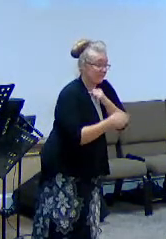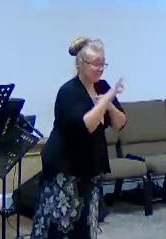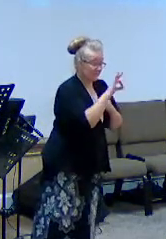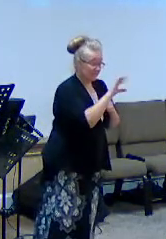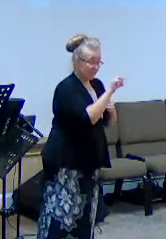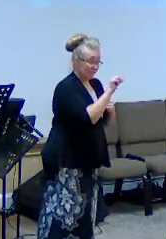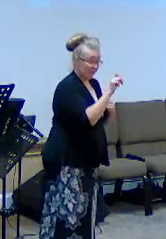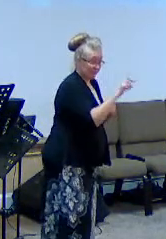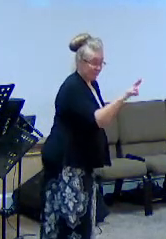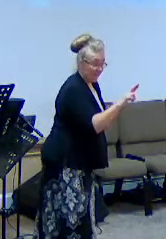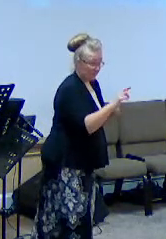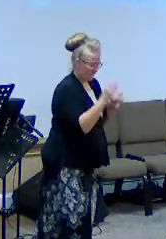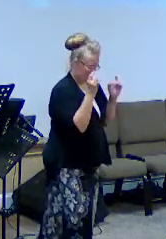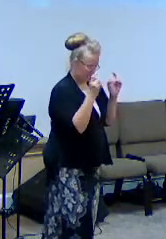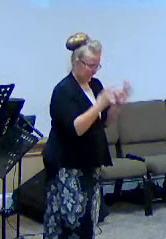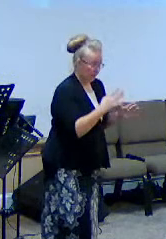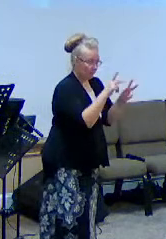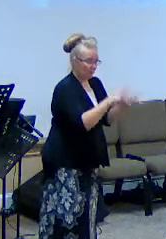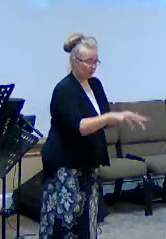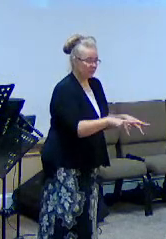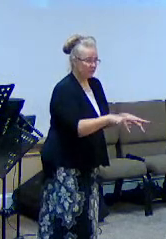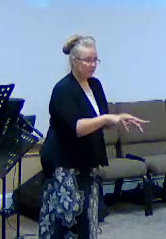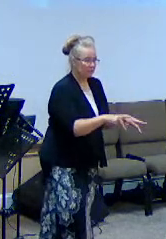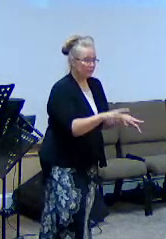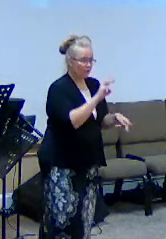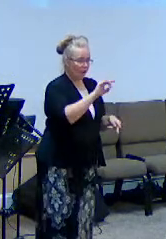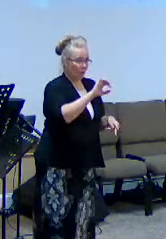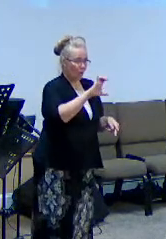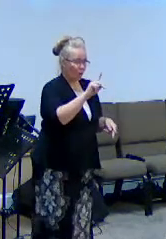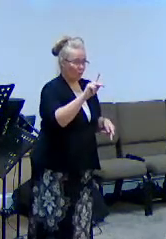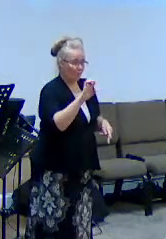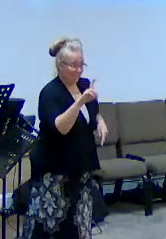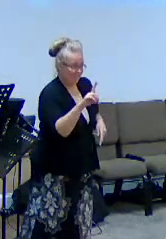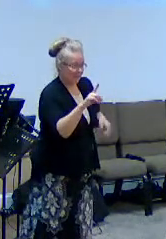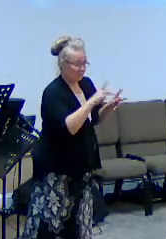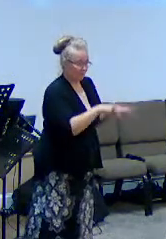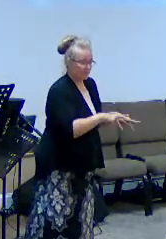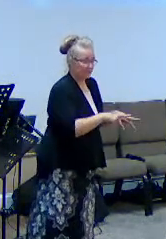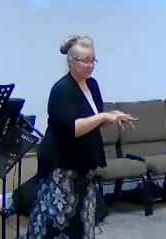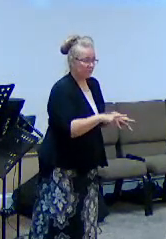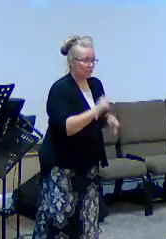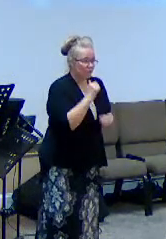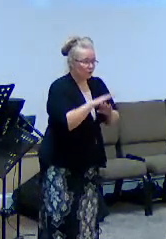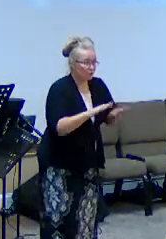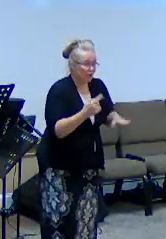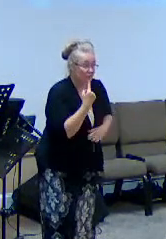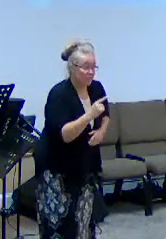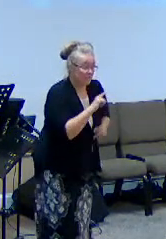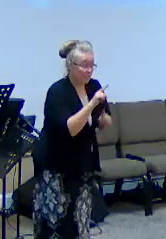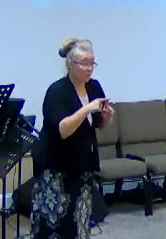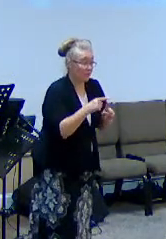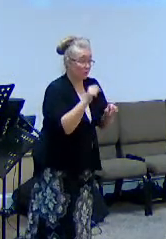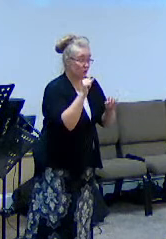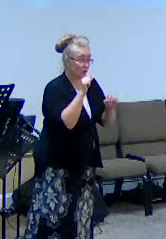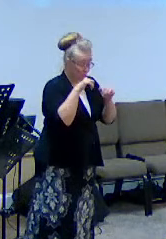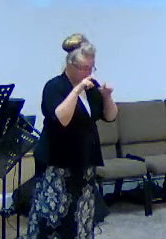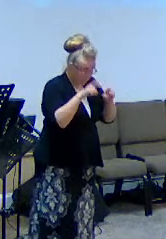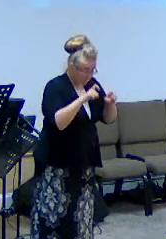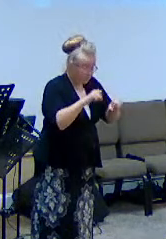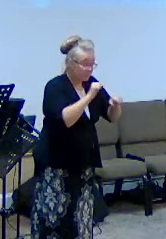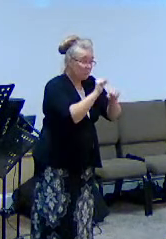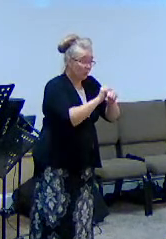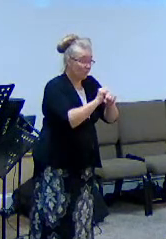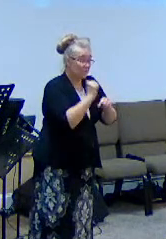wicked person, Proverbs 24:24. Don't open your mouth when you're supposed to be working instead of